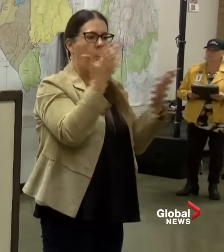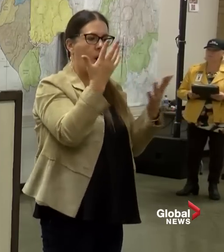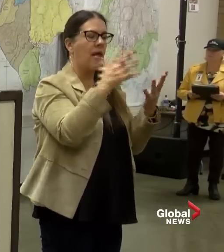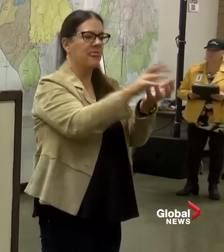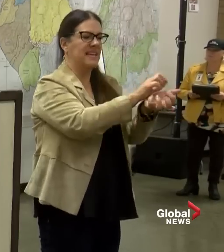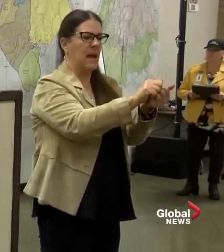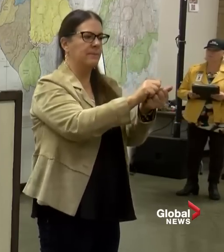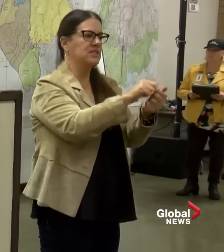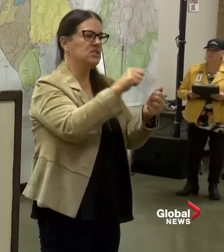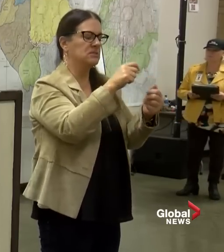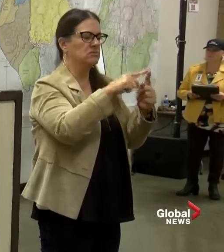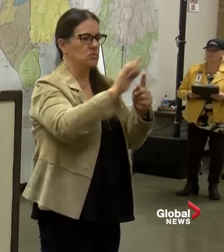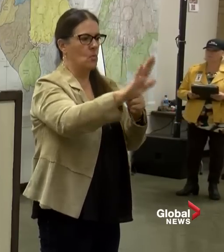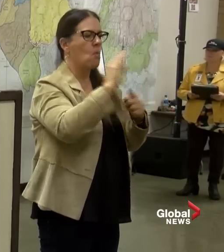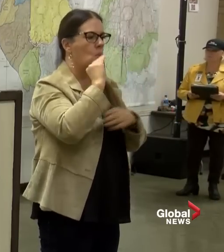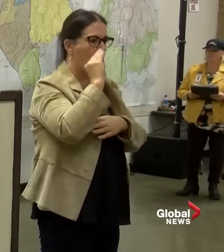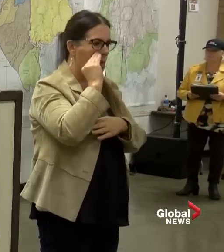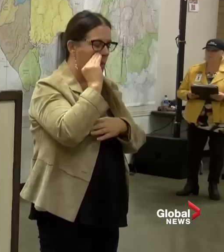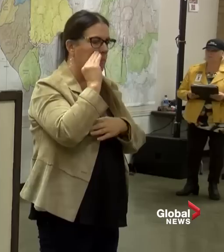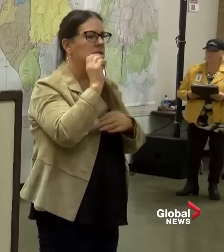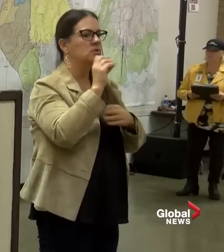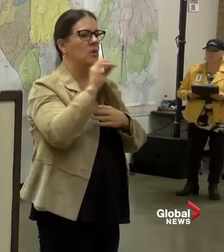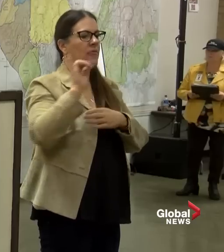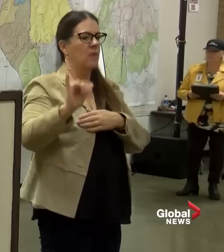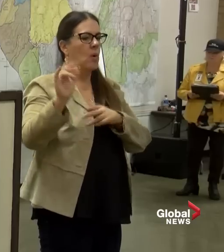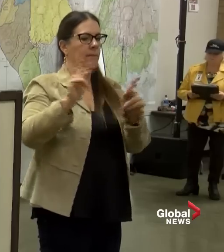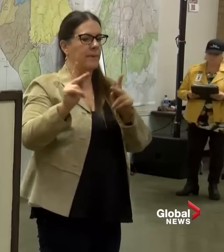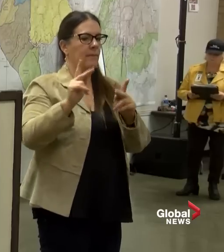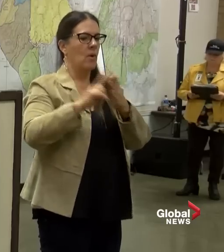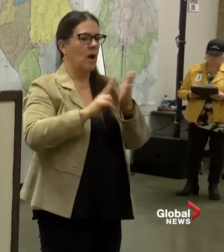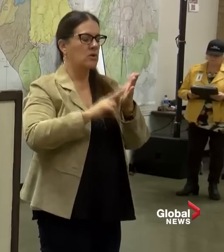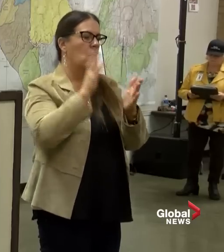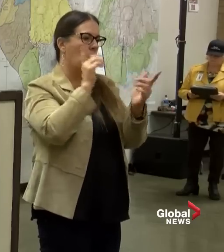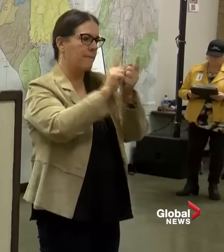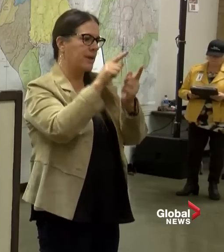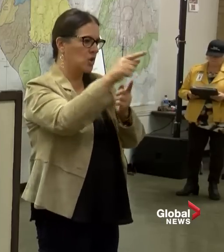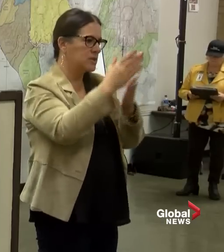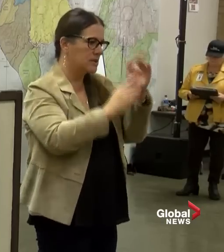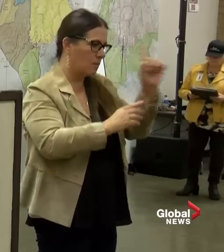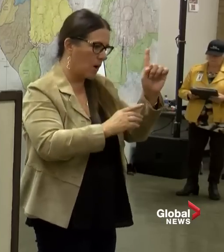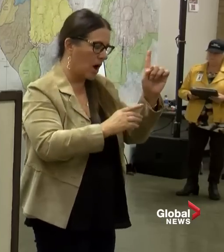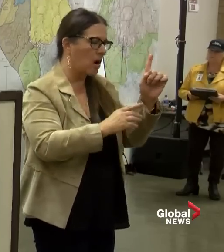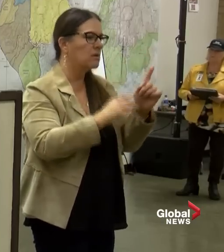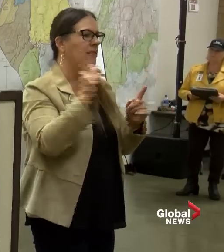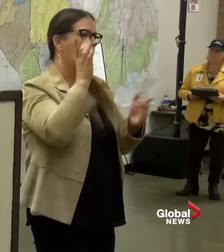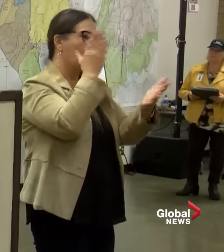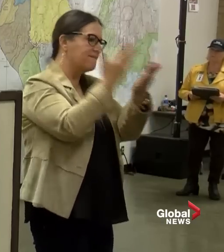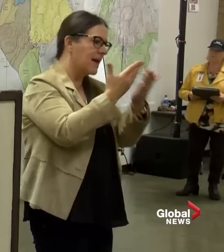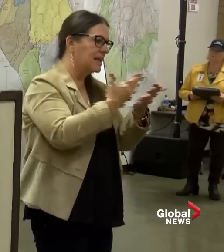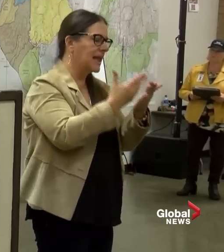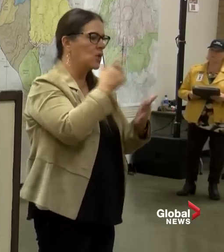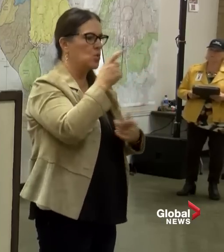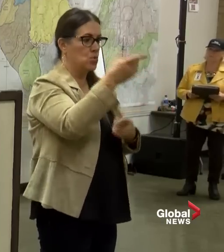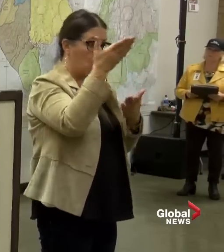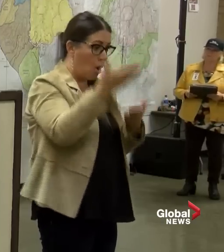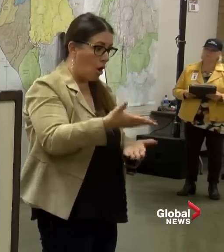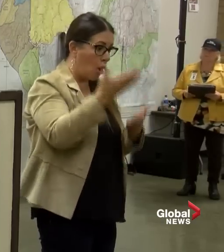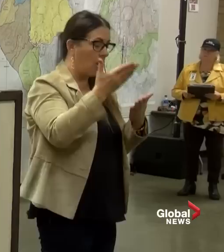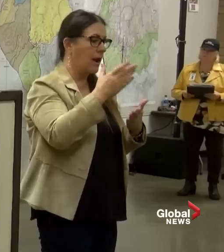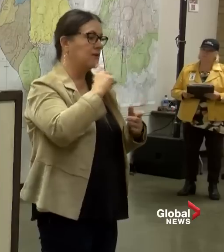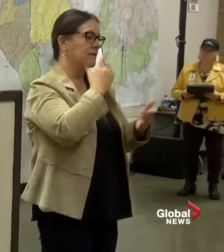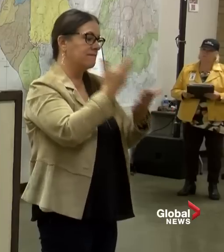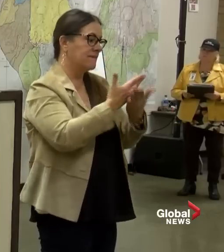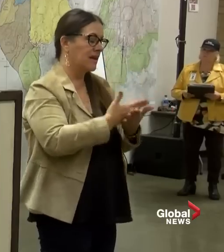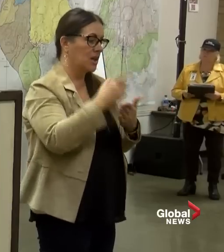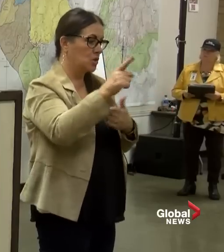damages are. So they will meet you someplace, and the initial thing is to validate you are who you are. You lived where you